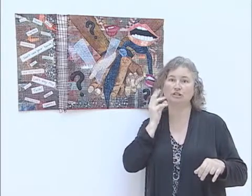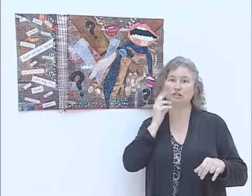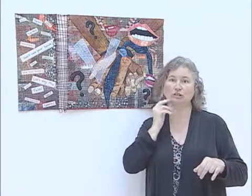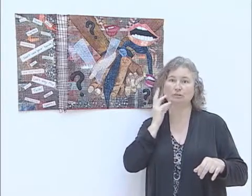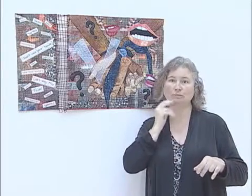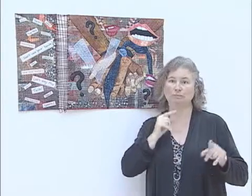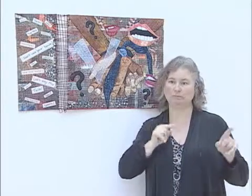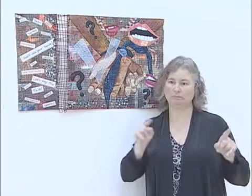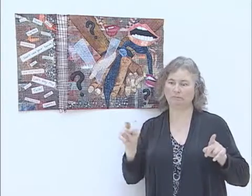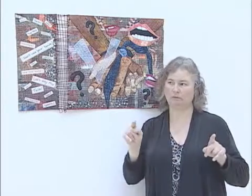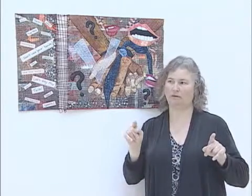experience to the deaf community.